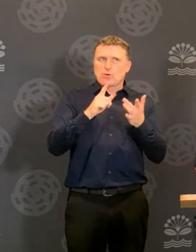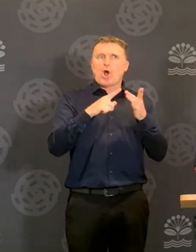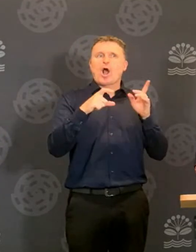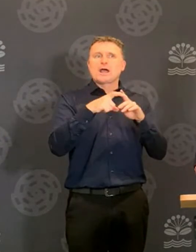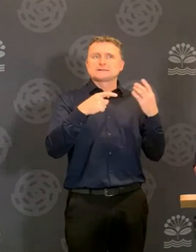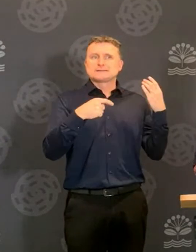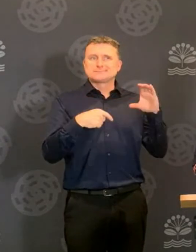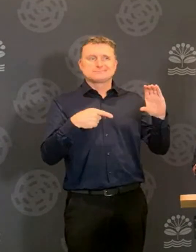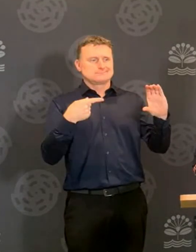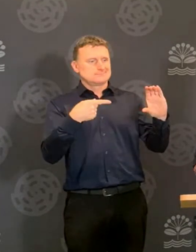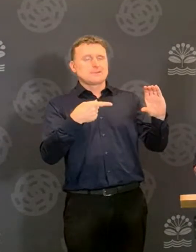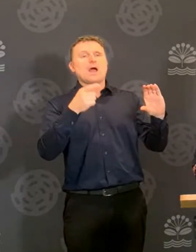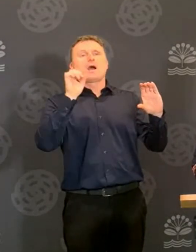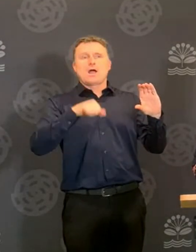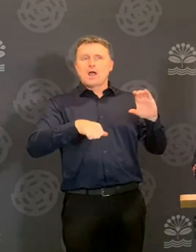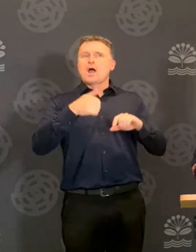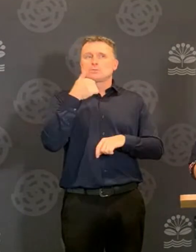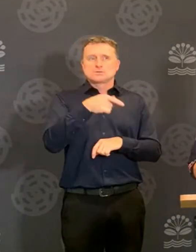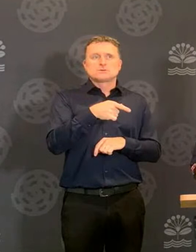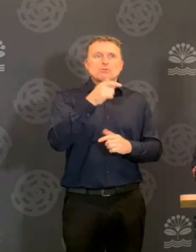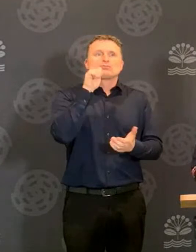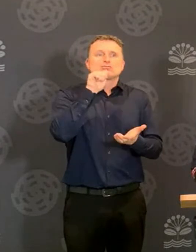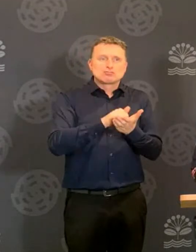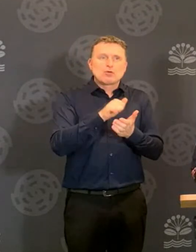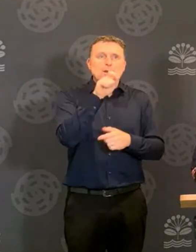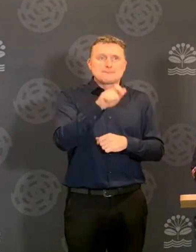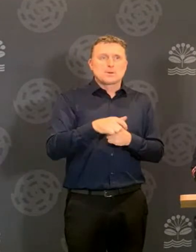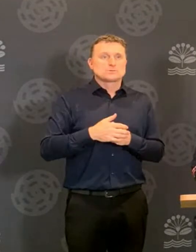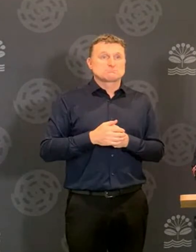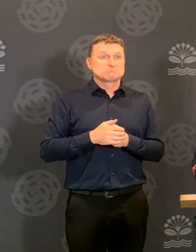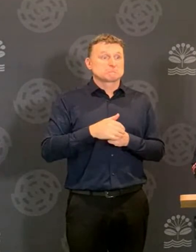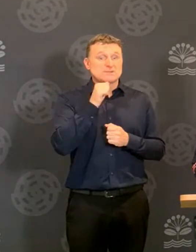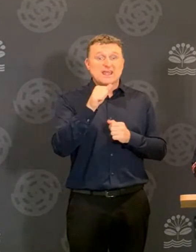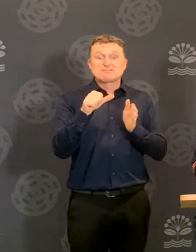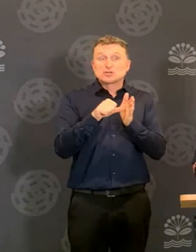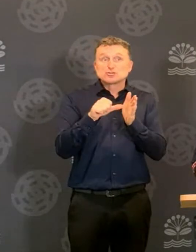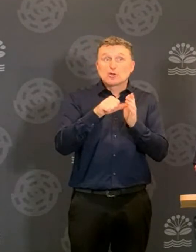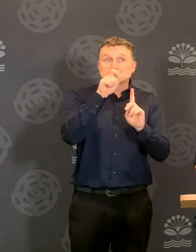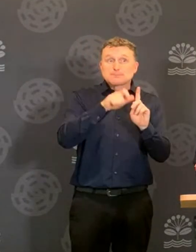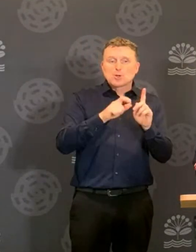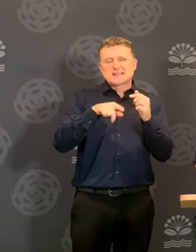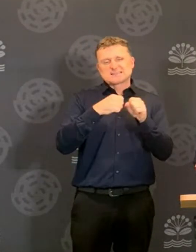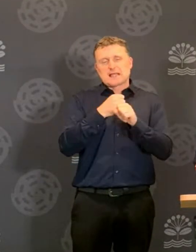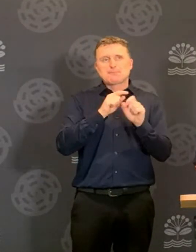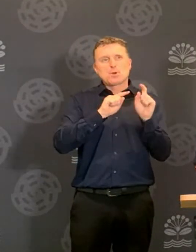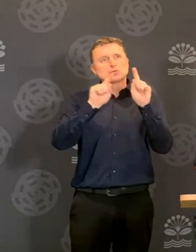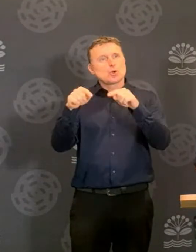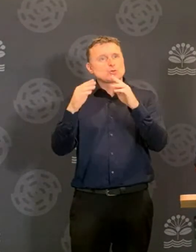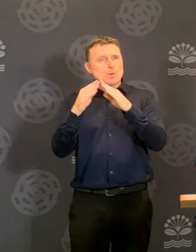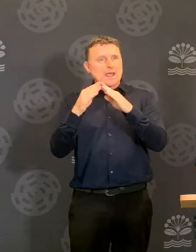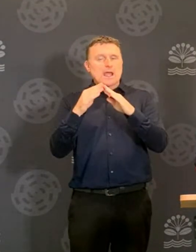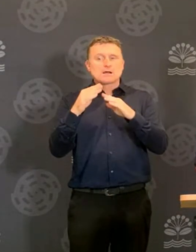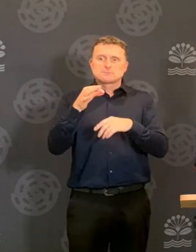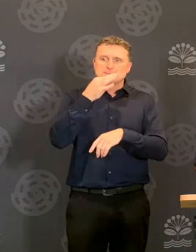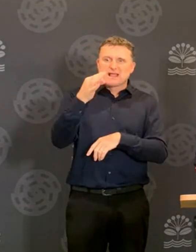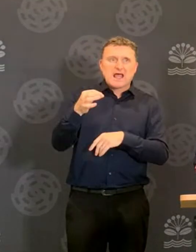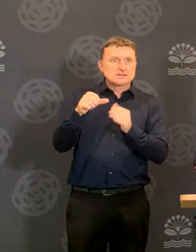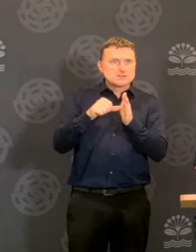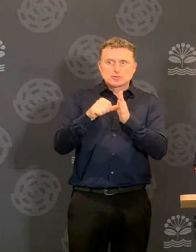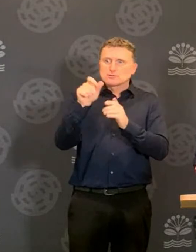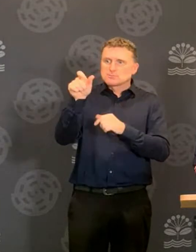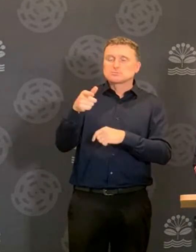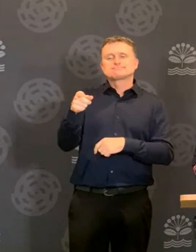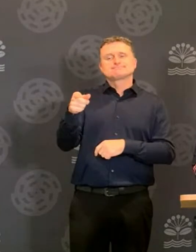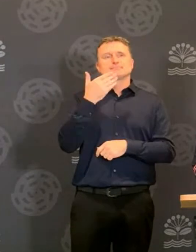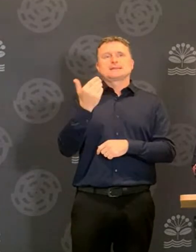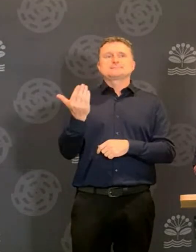coming to in the vein of insurance or assessing a property for damage, just to check that they actually have the right identification